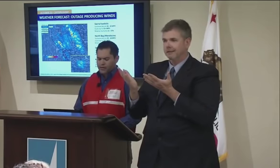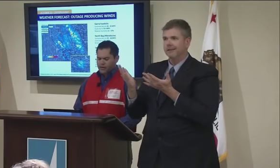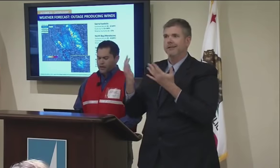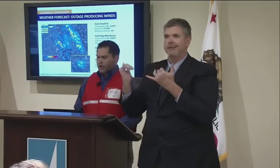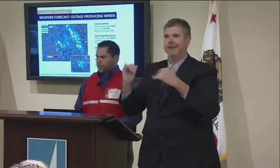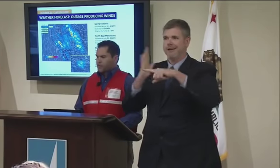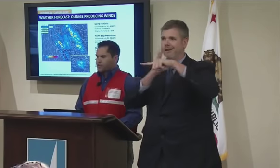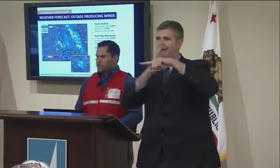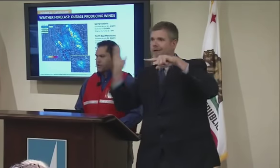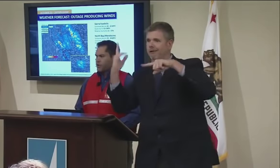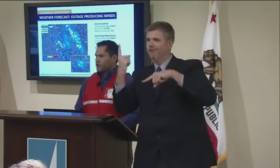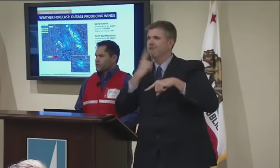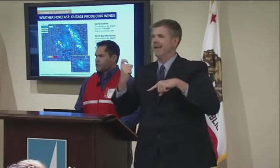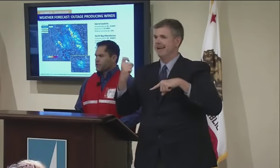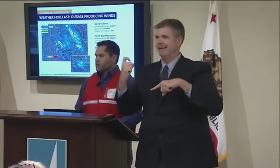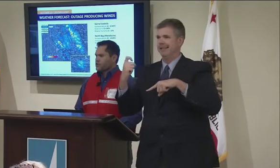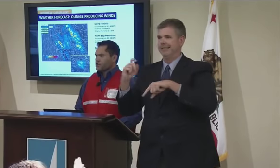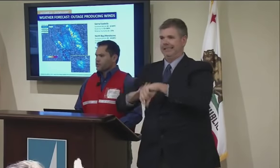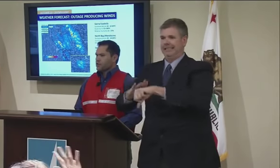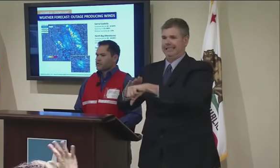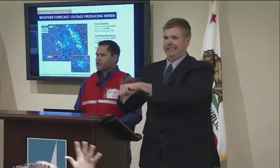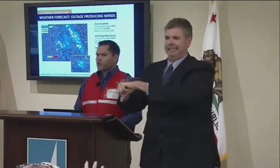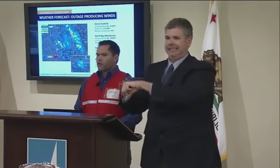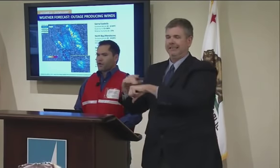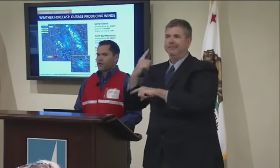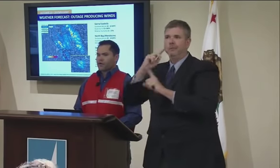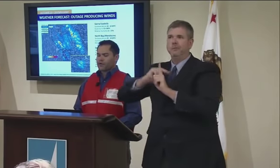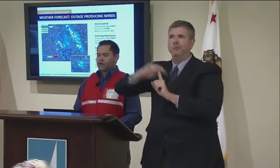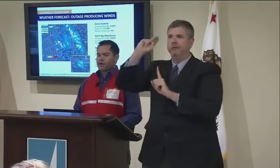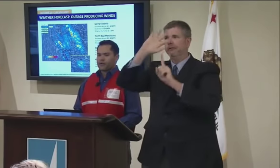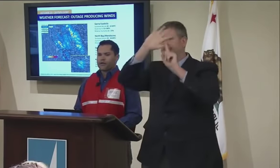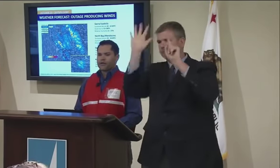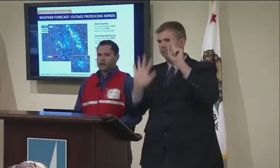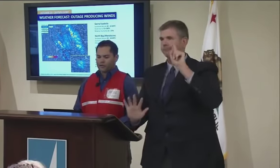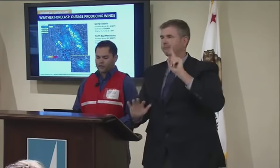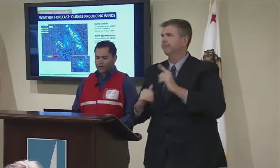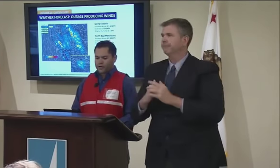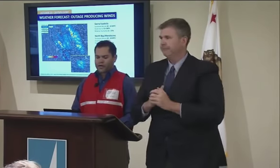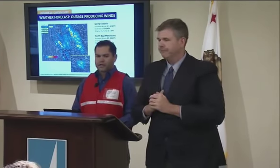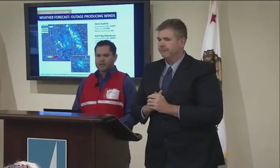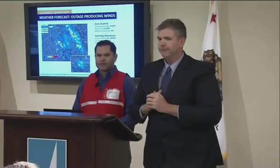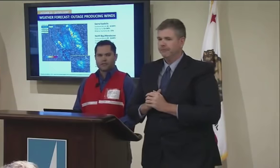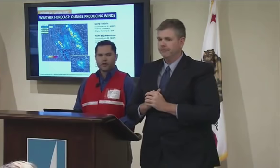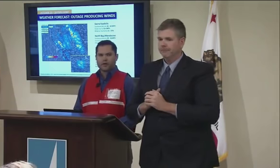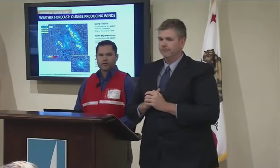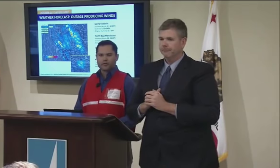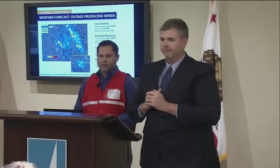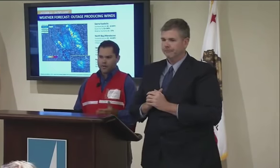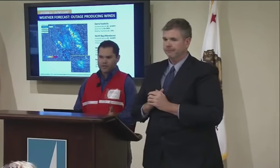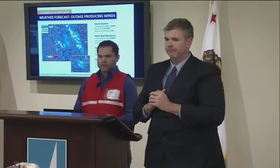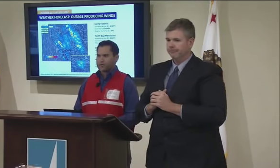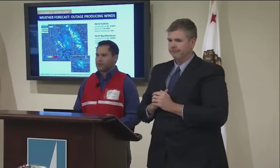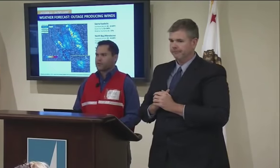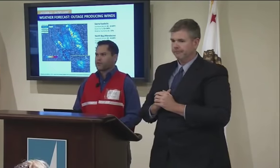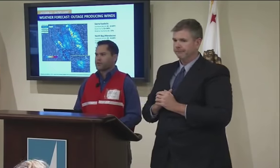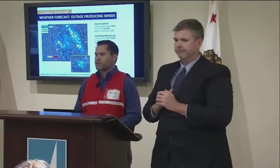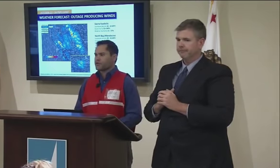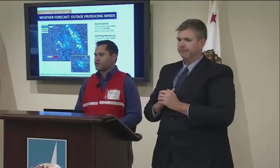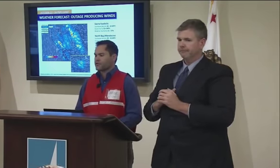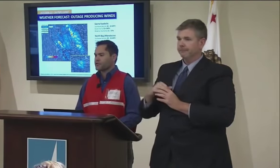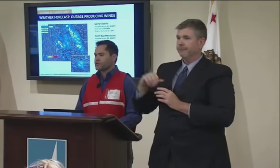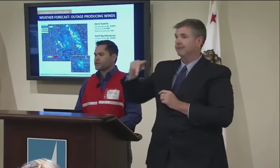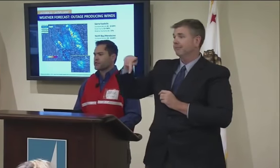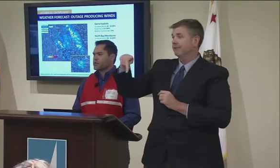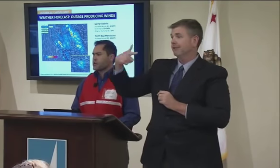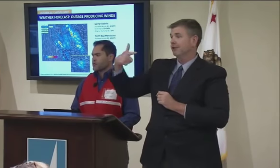well. PG&E Meteorology continues to closely coordinate with our federal forecast agency partners, and I mentioned some of those,